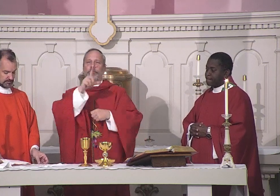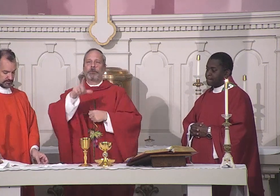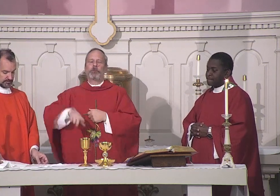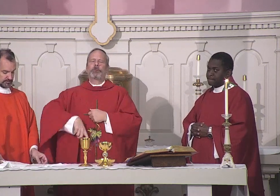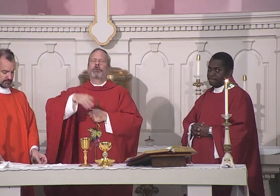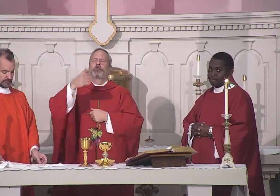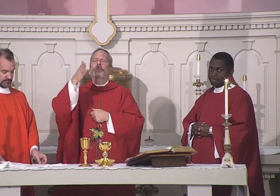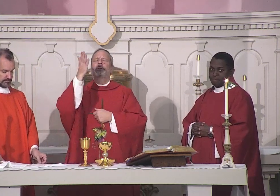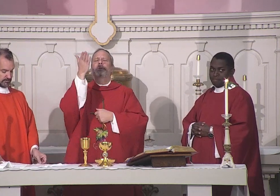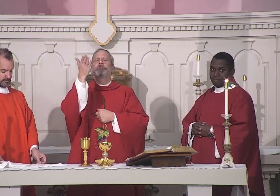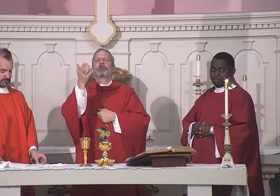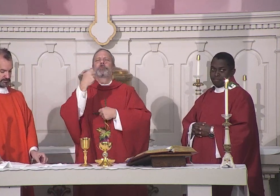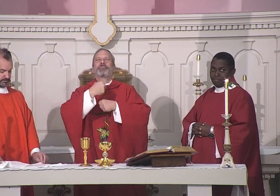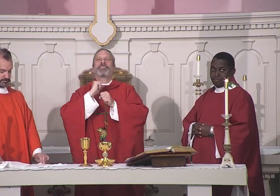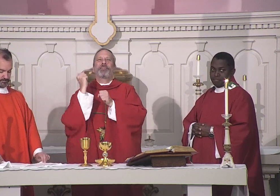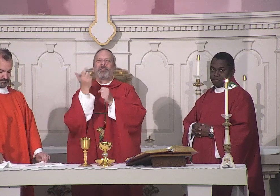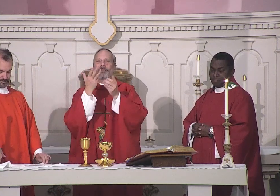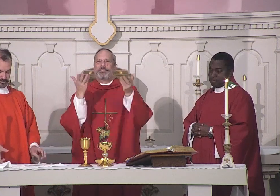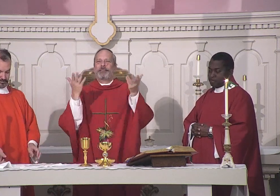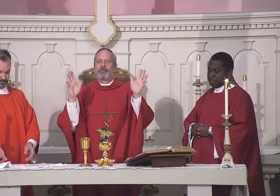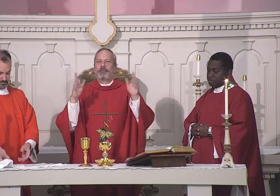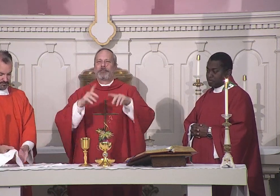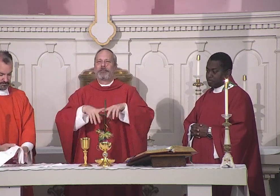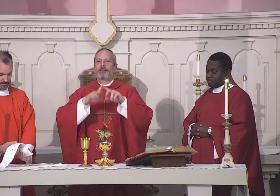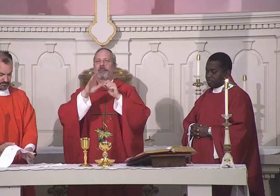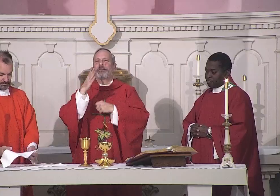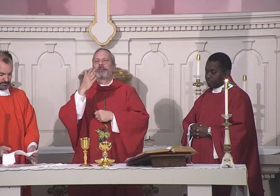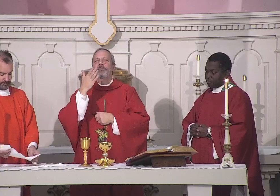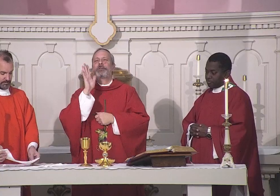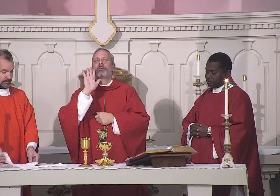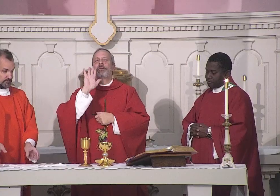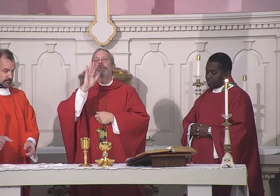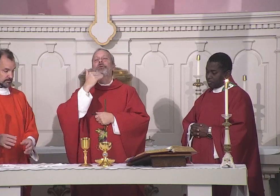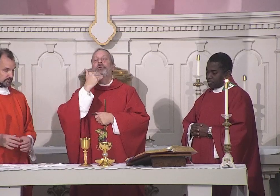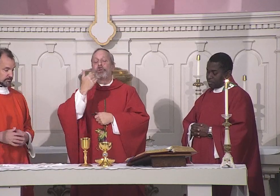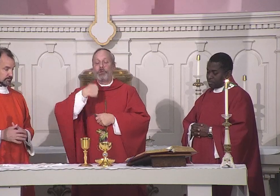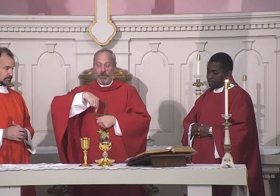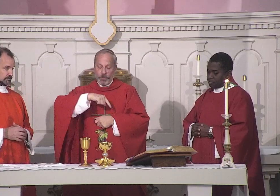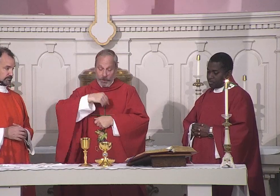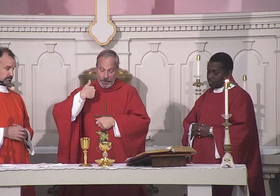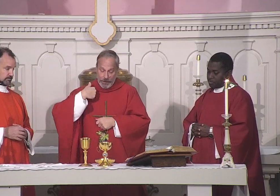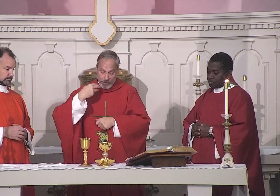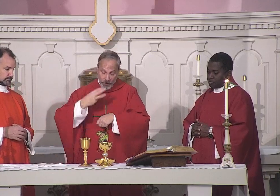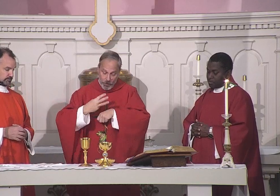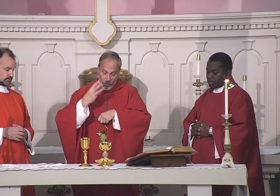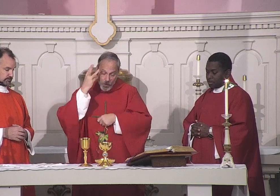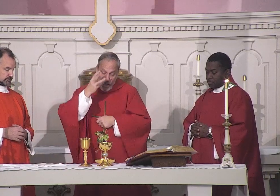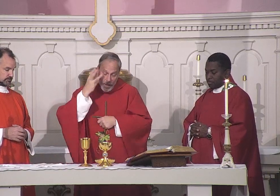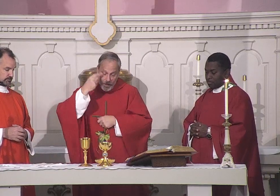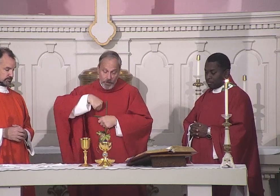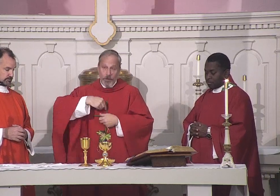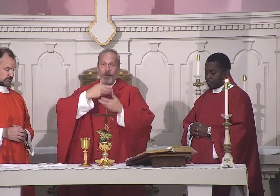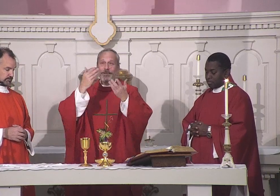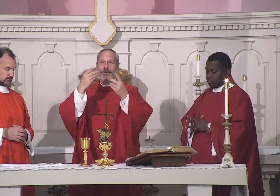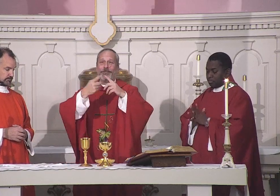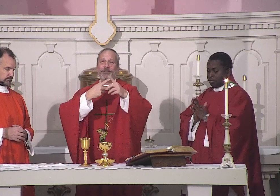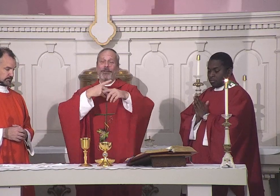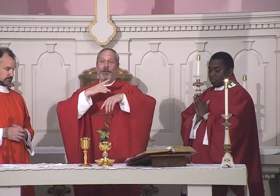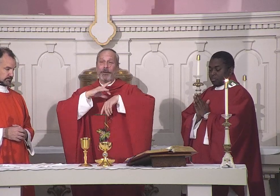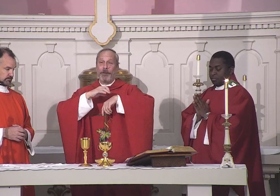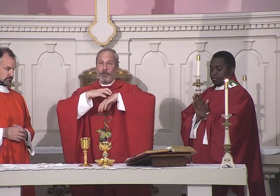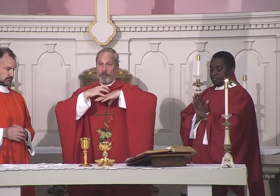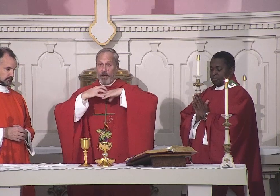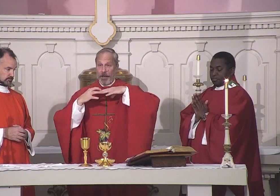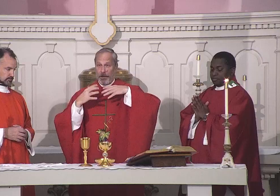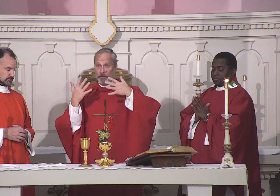Blessed are you, Lord, God of all creation, for through your goodness we have received the wine we offer you, fruit